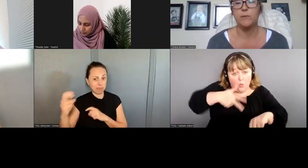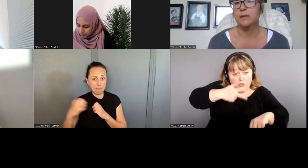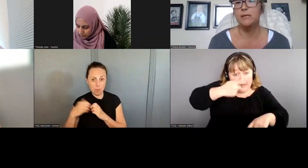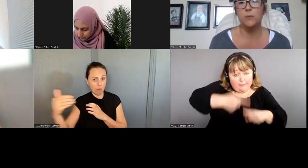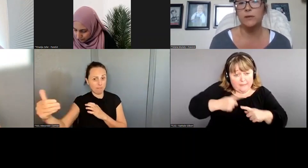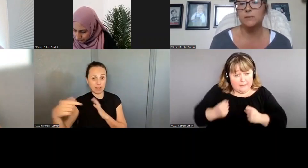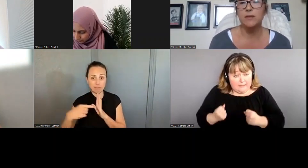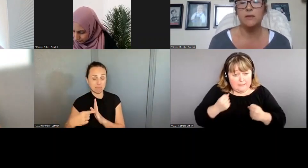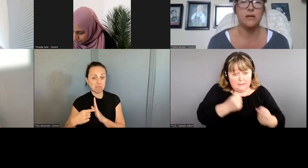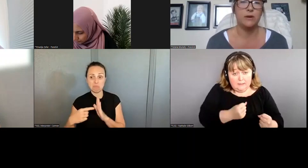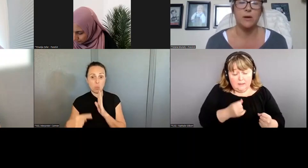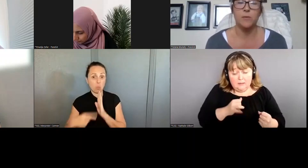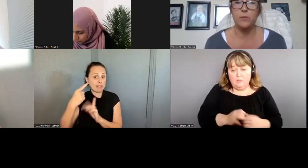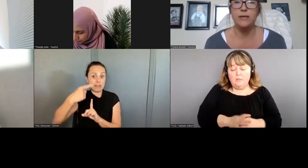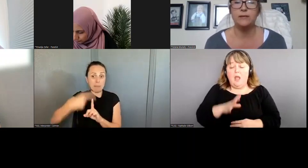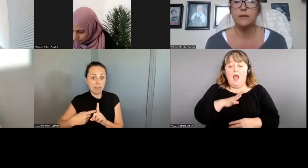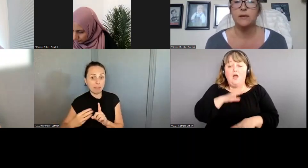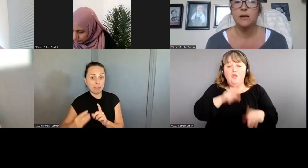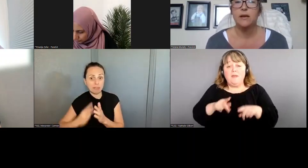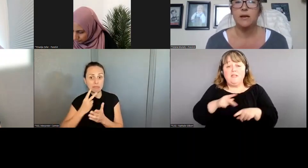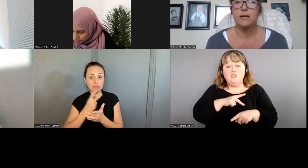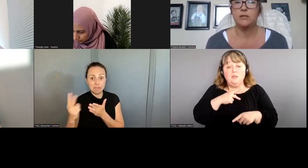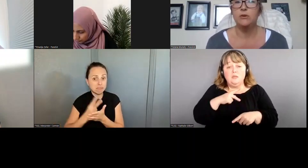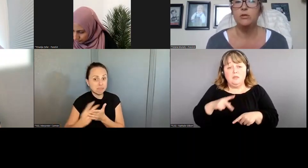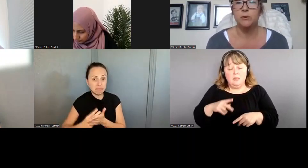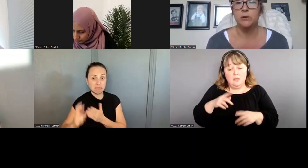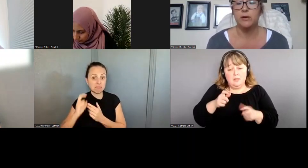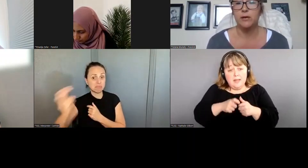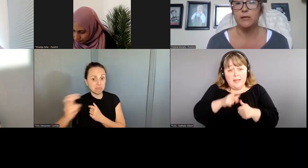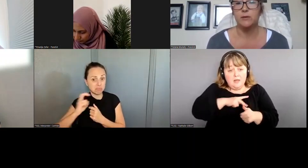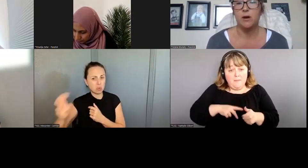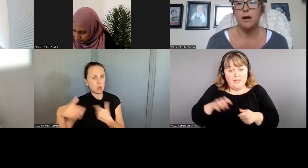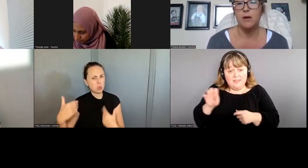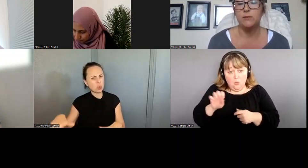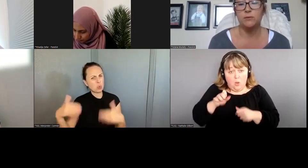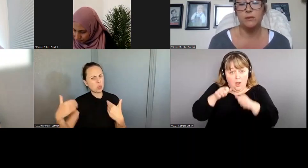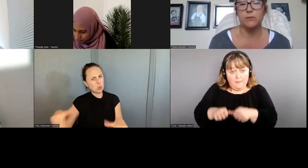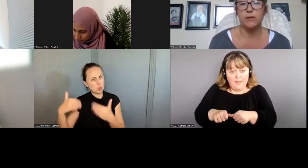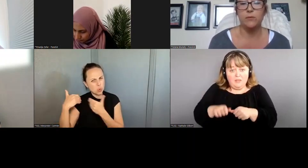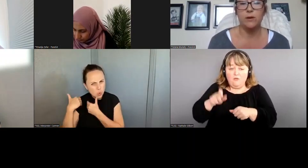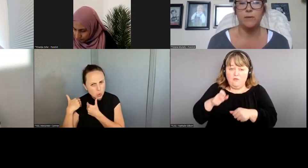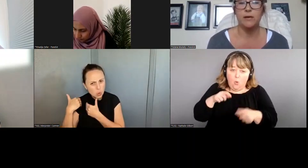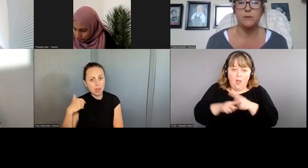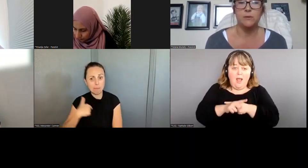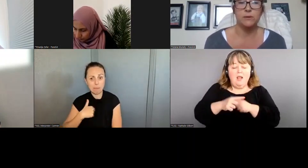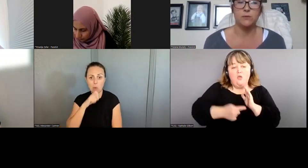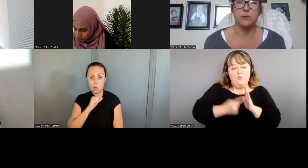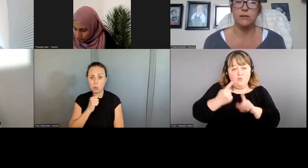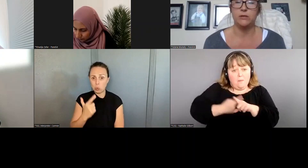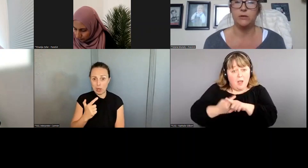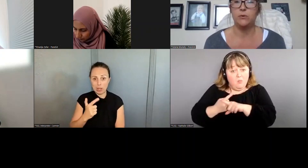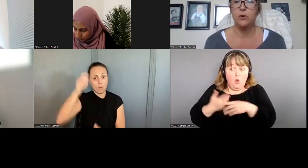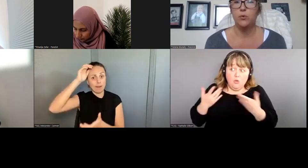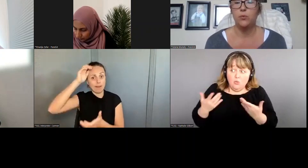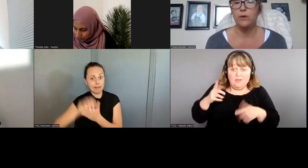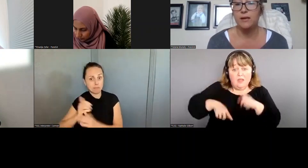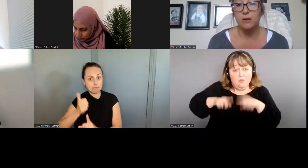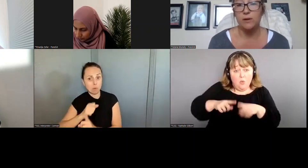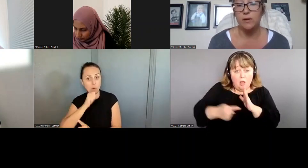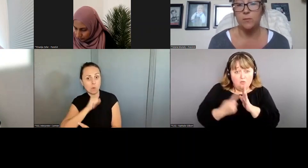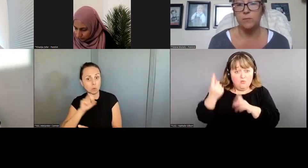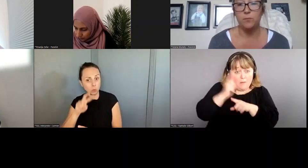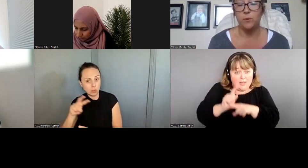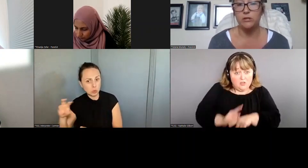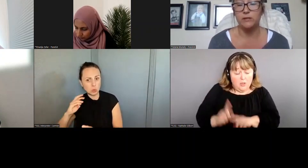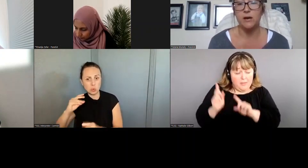anywhere from at least once a month to every couple of weeks. And it's a huge burden on us. I was only 21. My husband was 22. We had